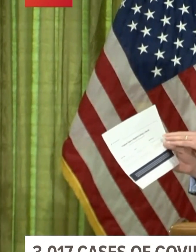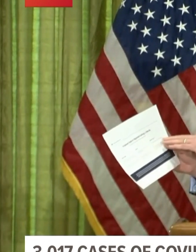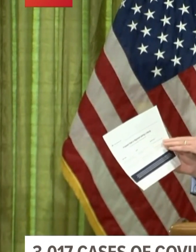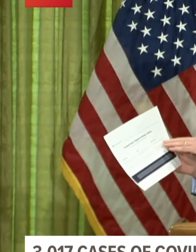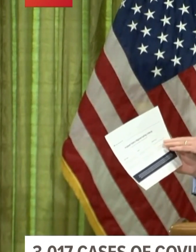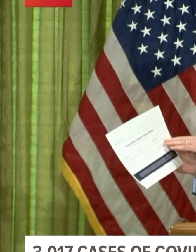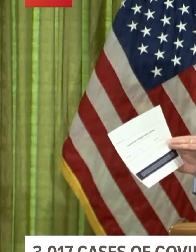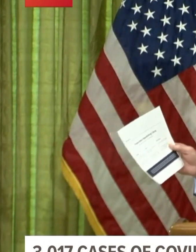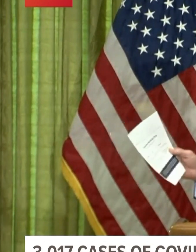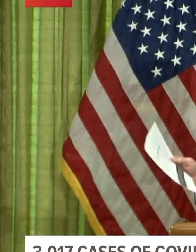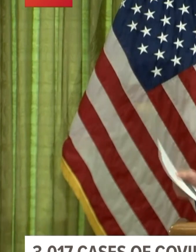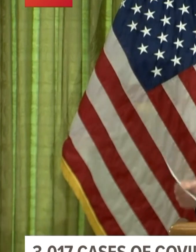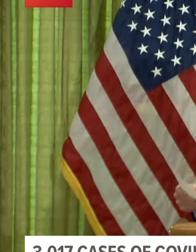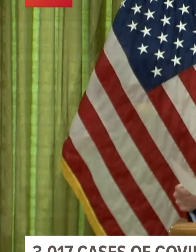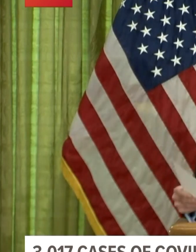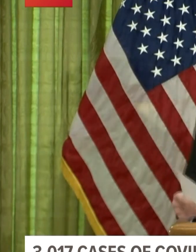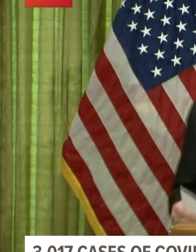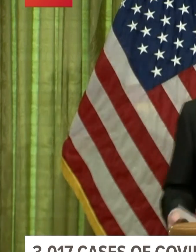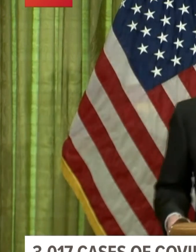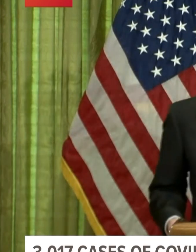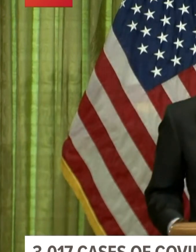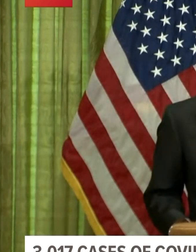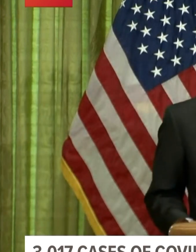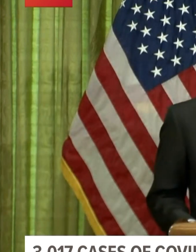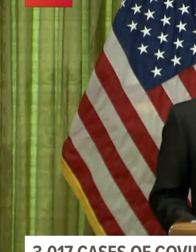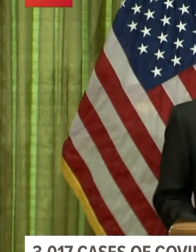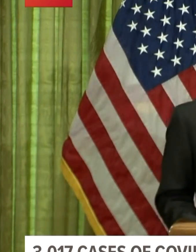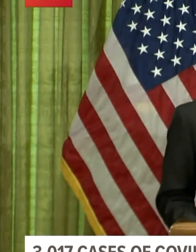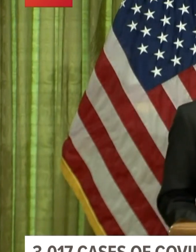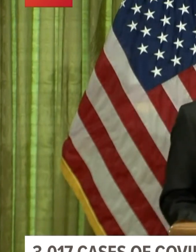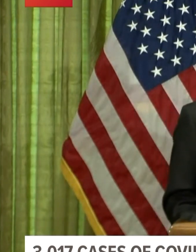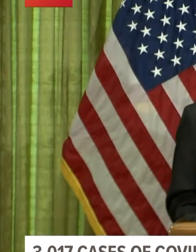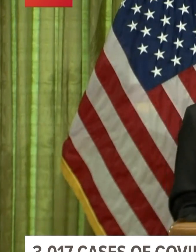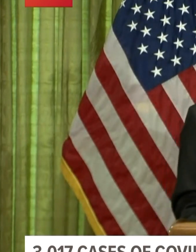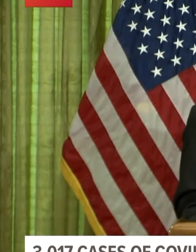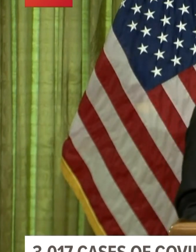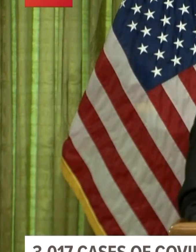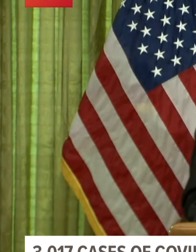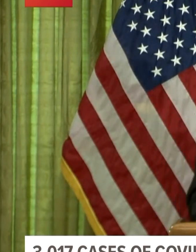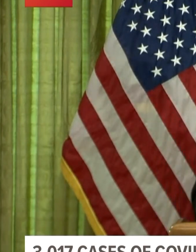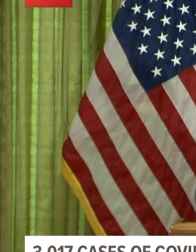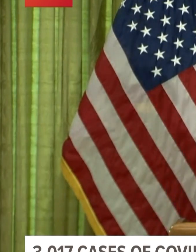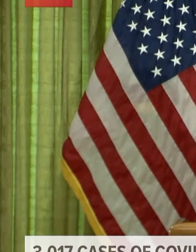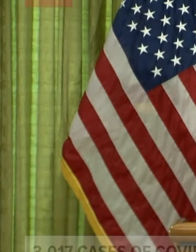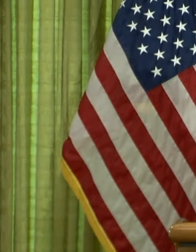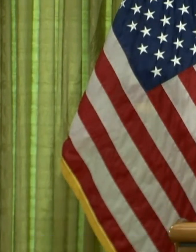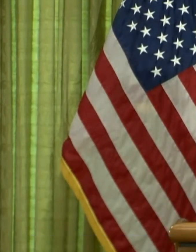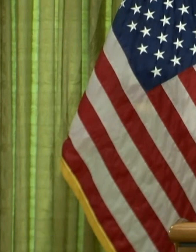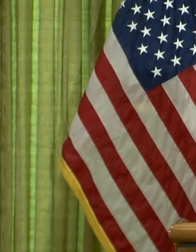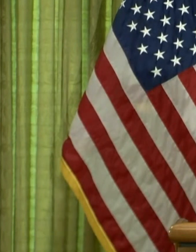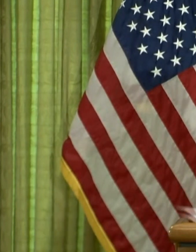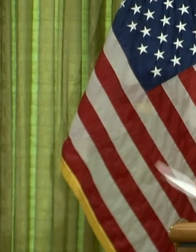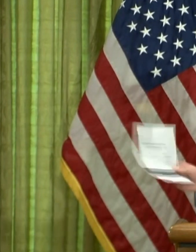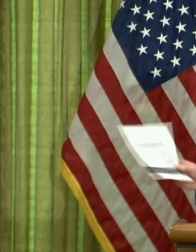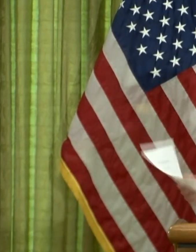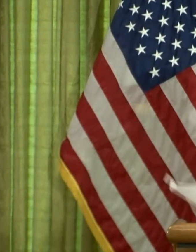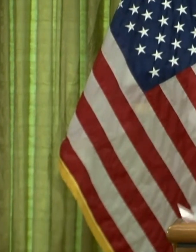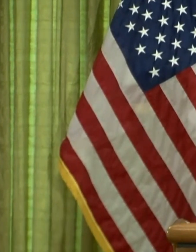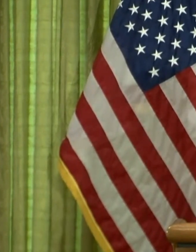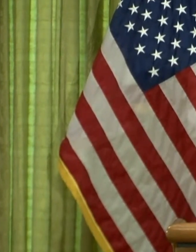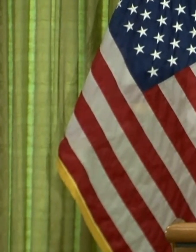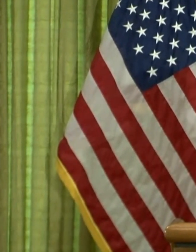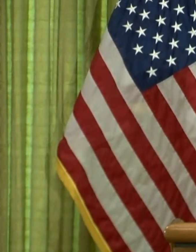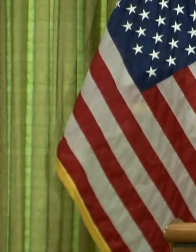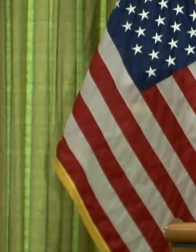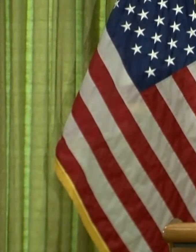symptoms, cases, and hospitals. I broke that down into 3 different charts that I wanted to go over with you, but we're taking